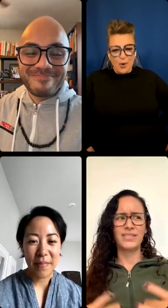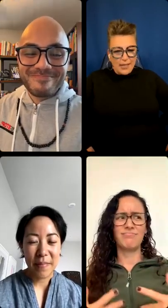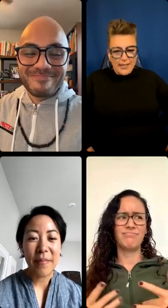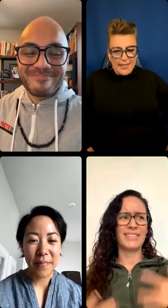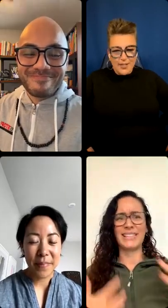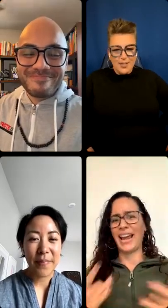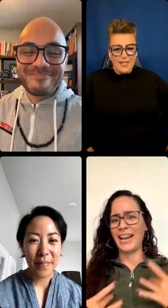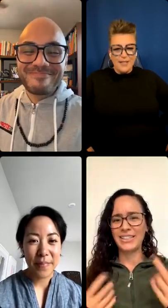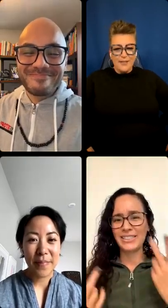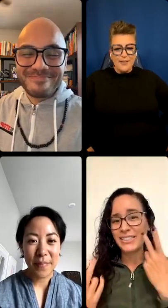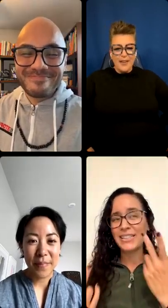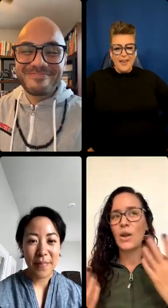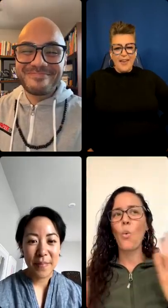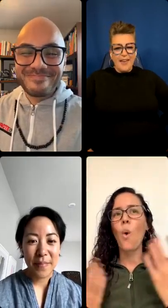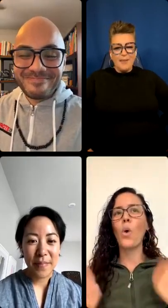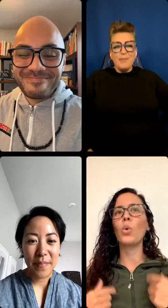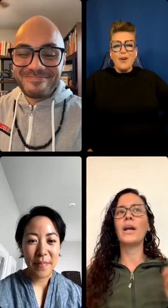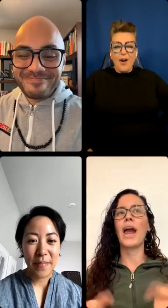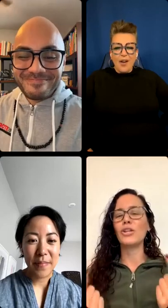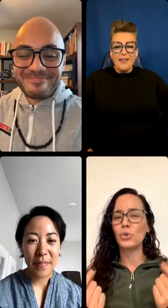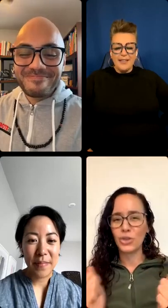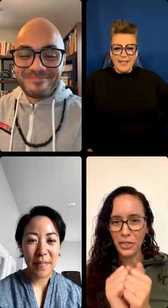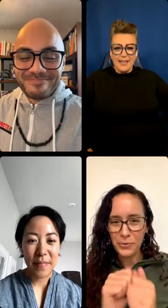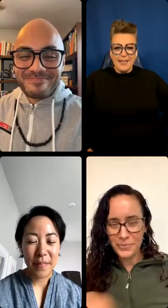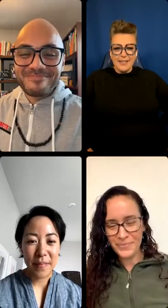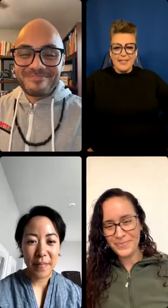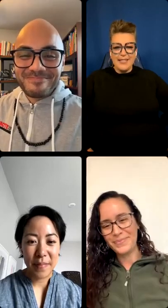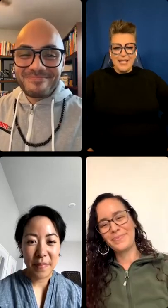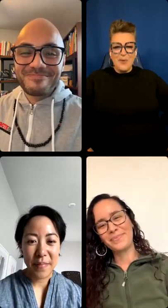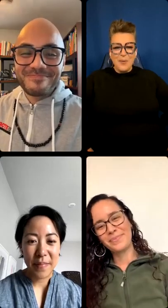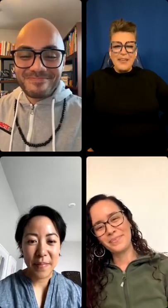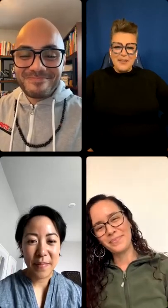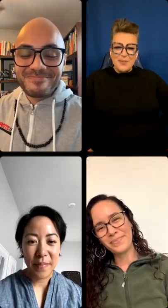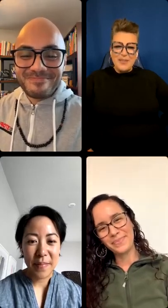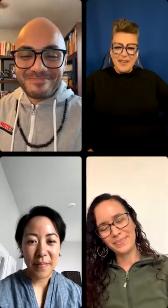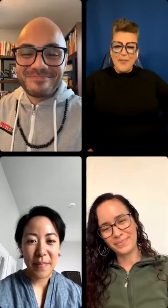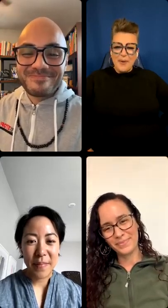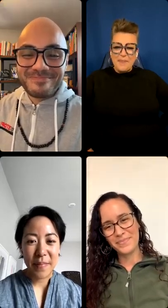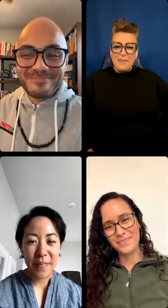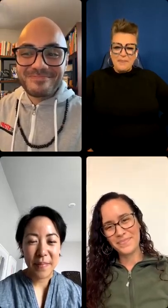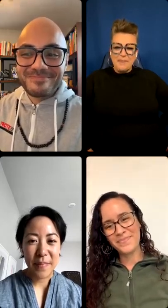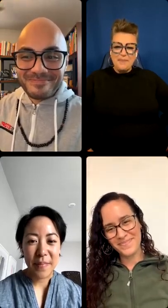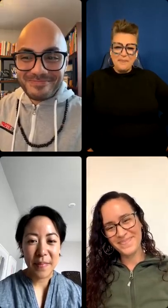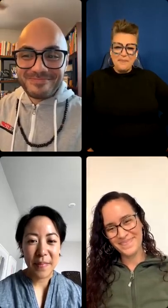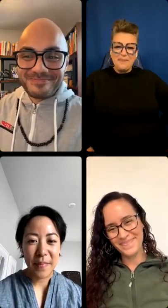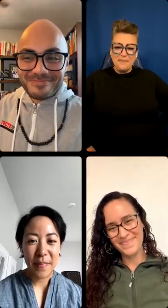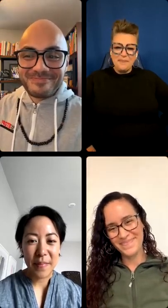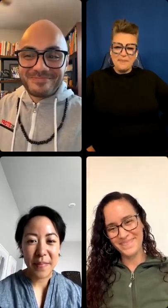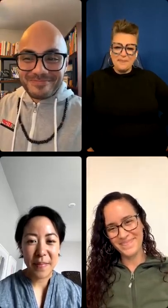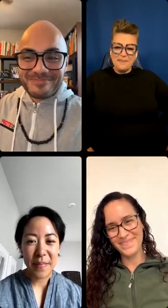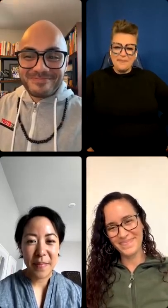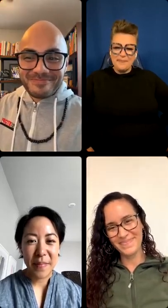for supporting this initiative. I am beyond excited to see what we can do together.